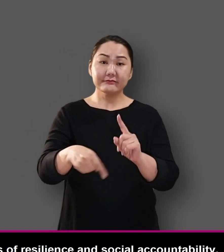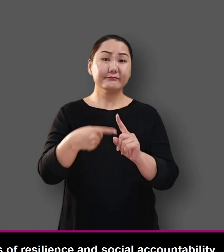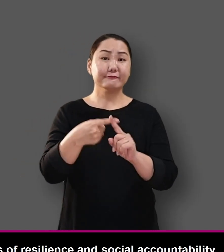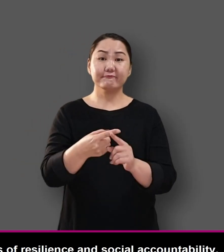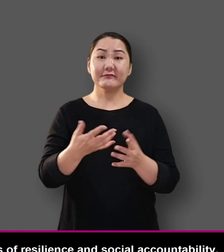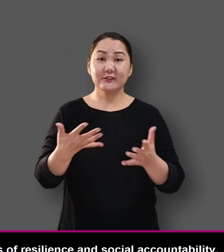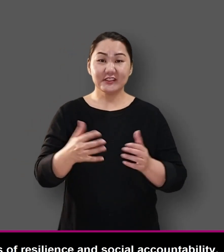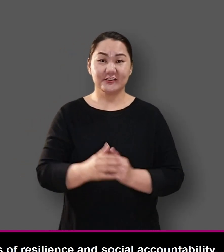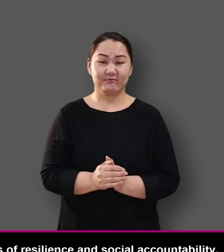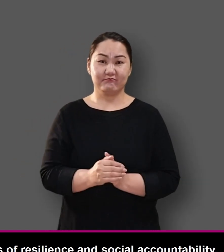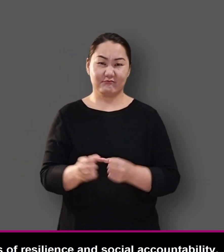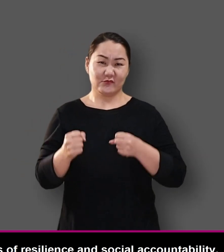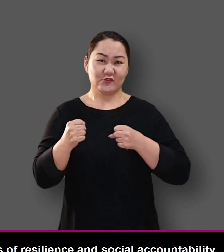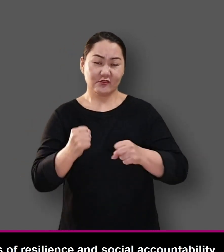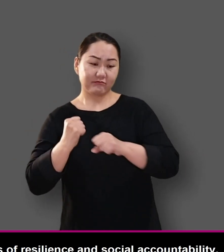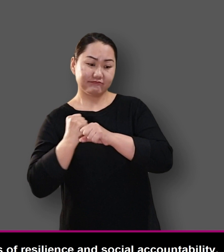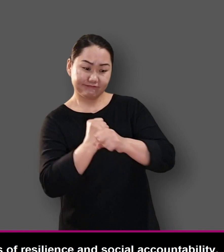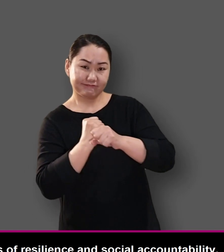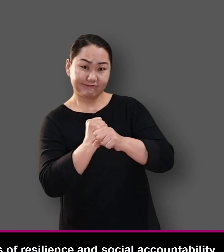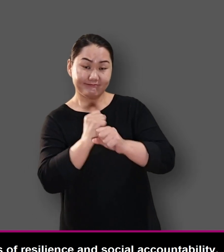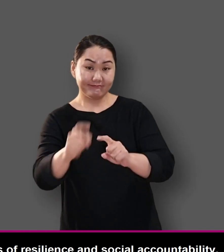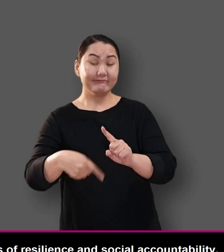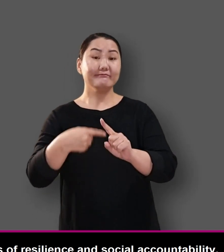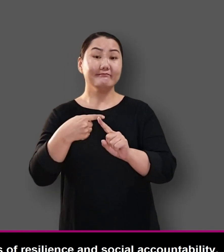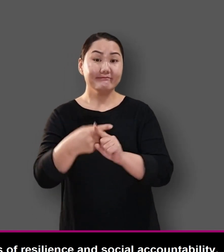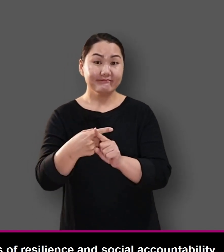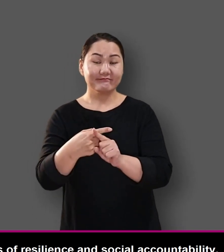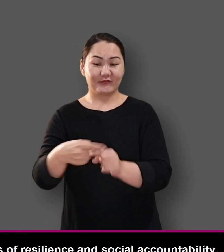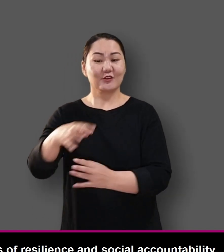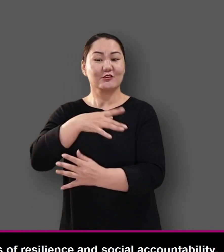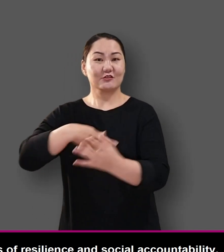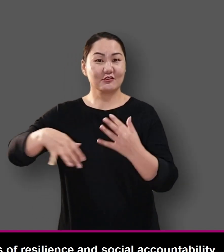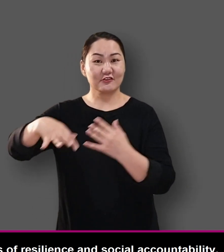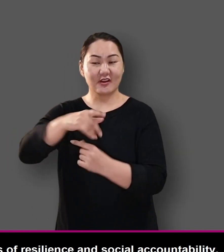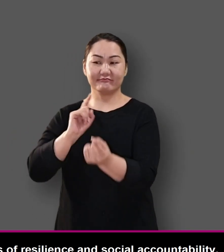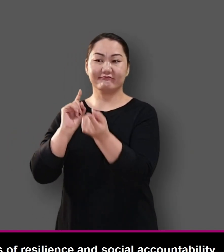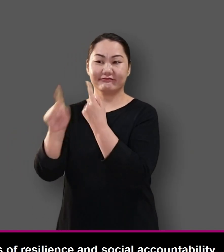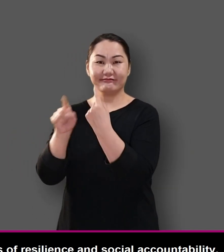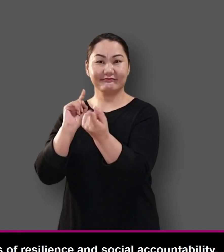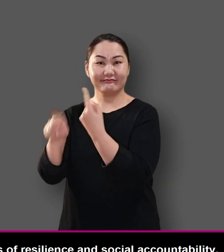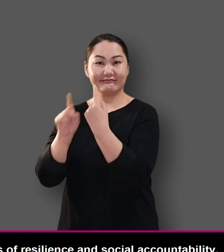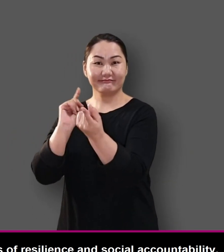and the other 2 core approaches of resilience and social accountability